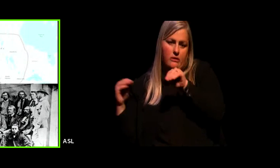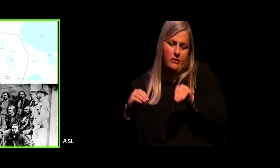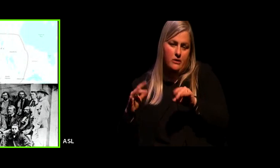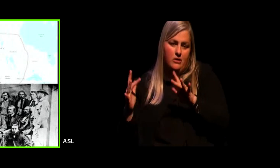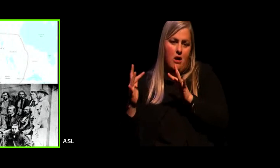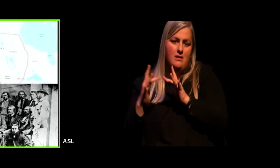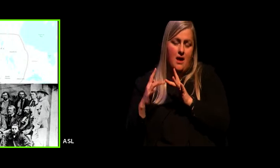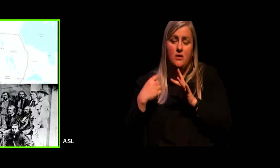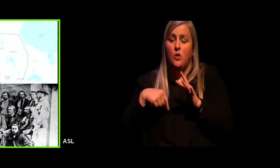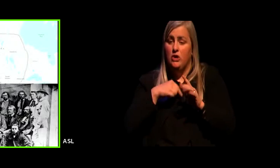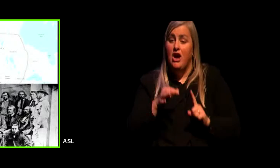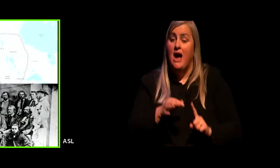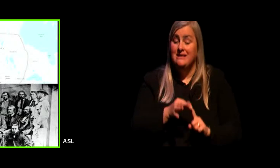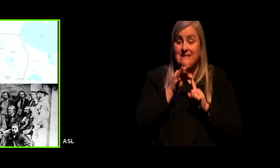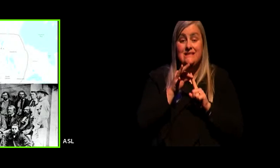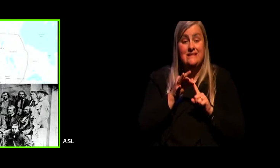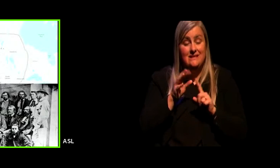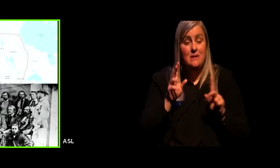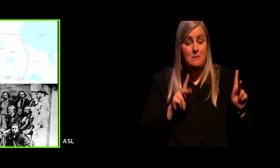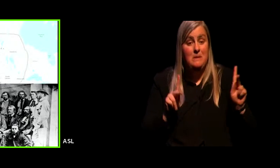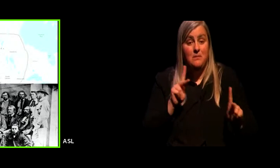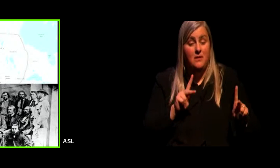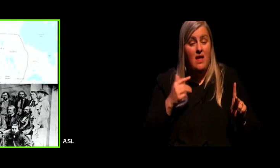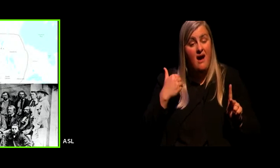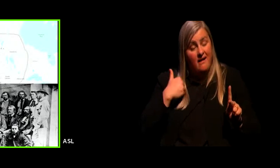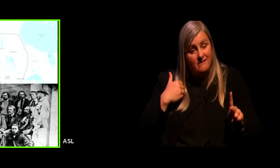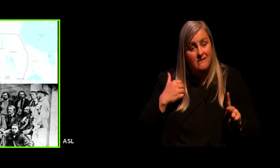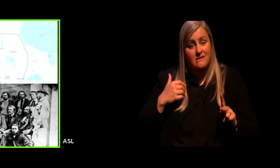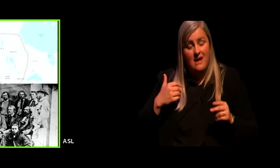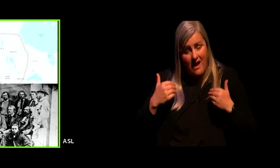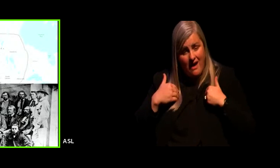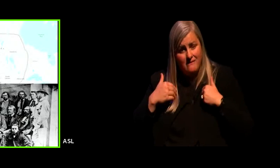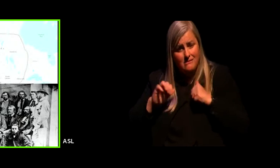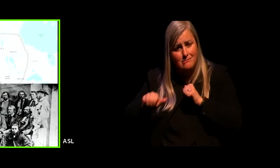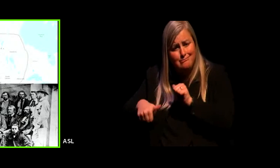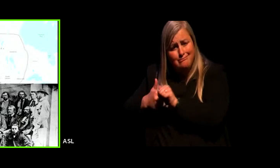have a history. And that history, is tied to